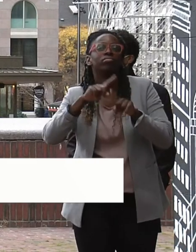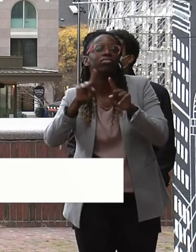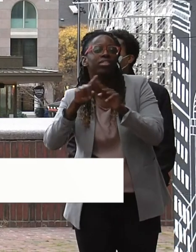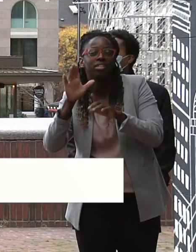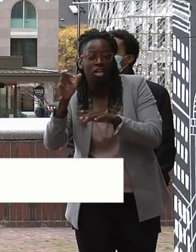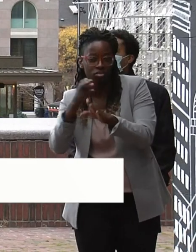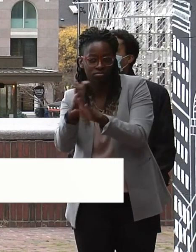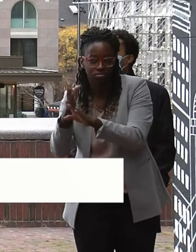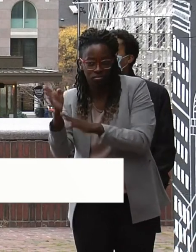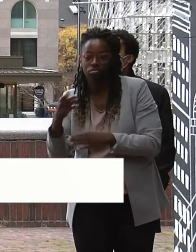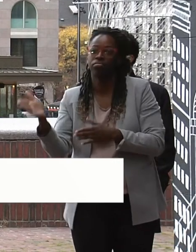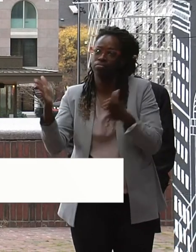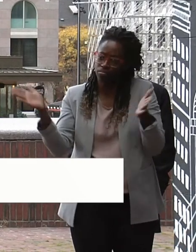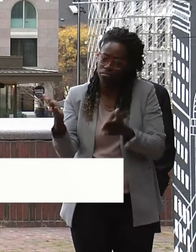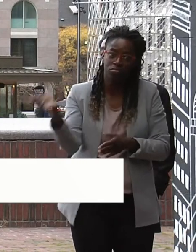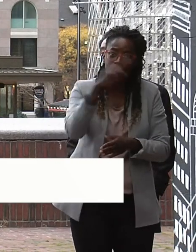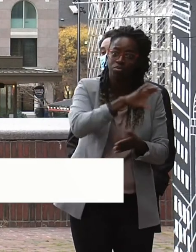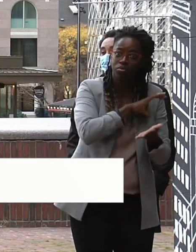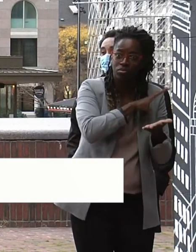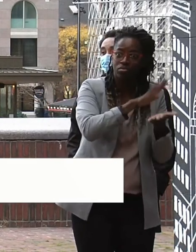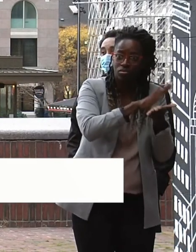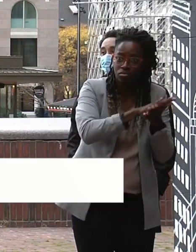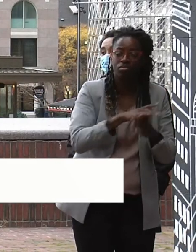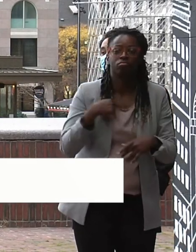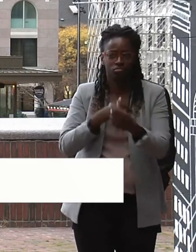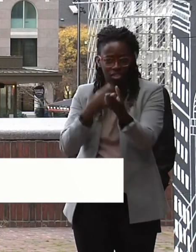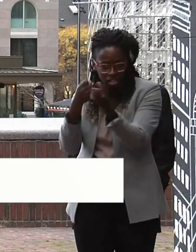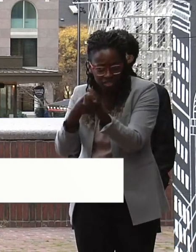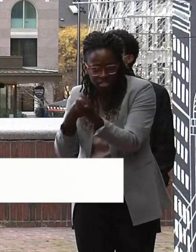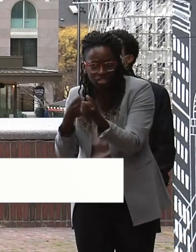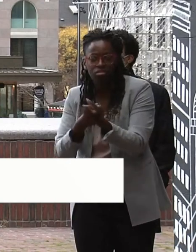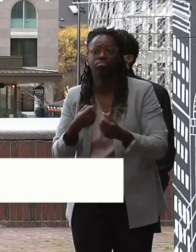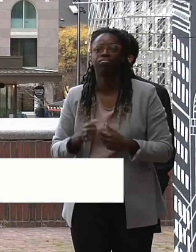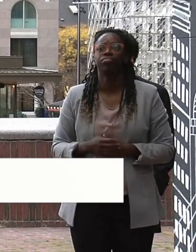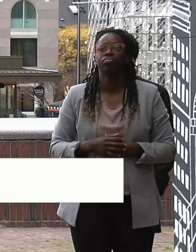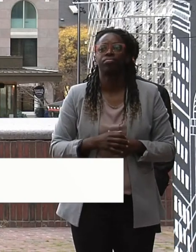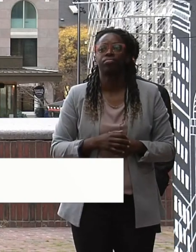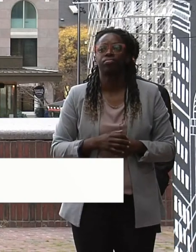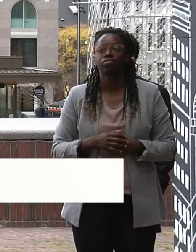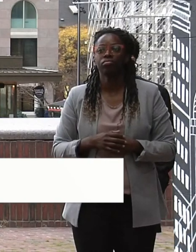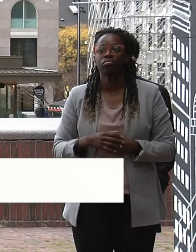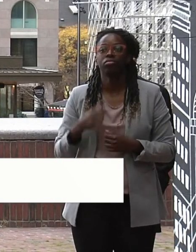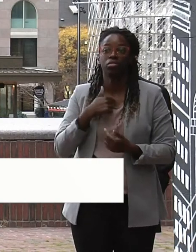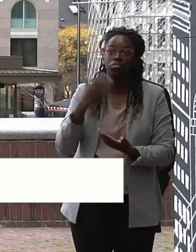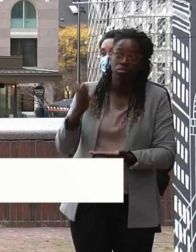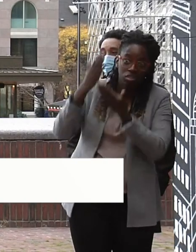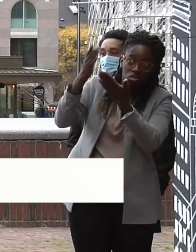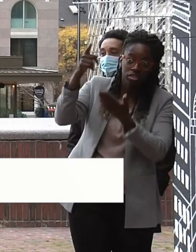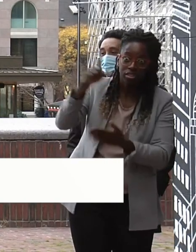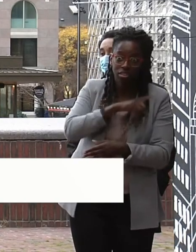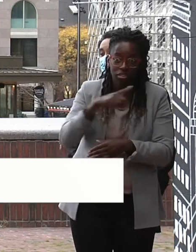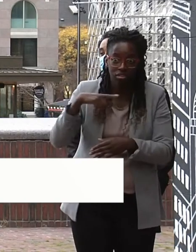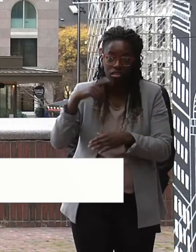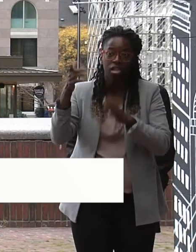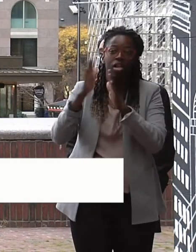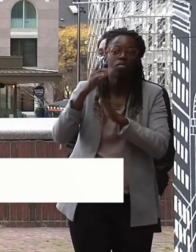will act quickly on this so that we can advocate together for this petition before the state legislature in the start of the new session in